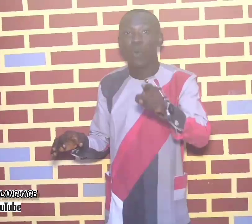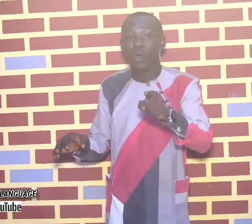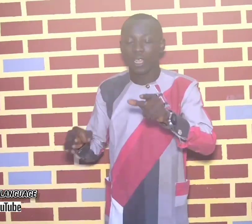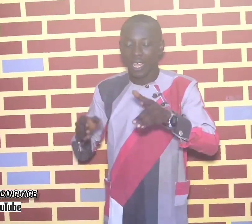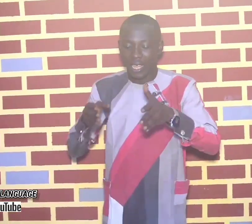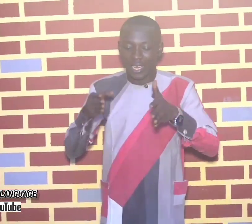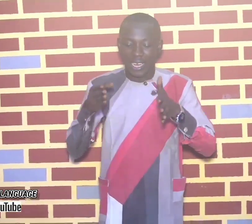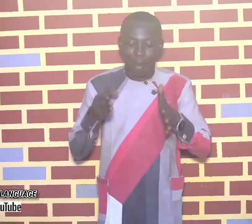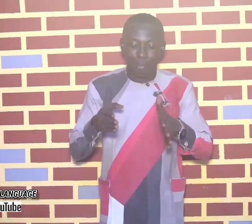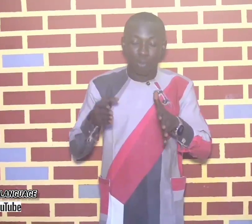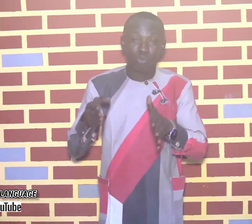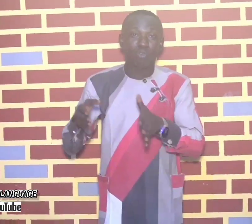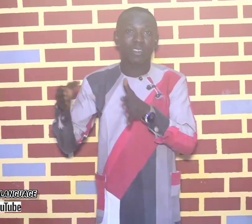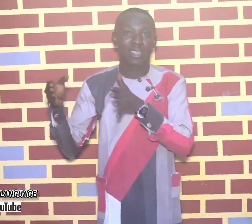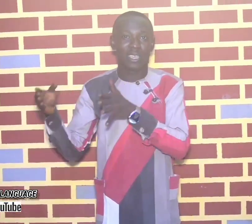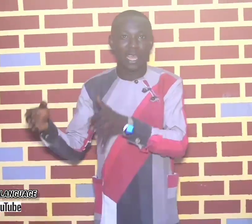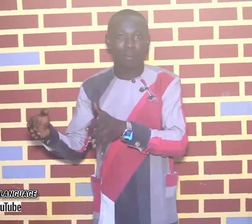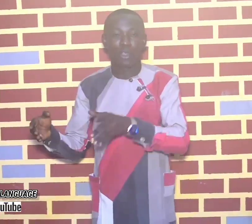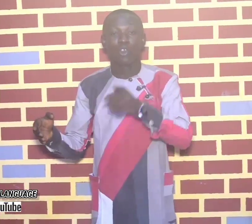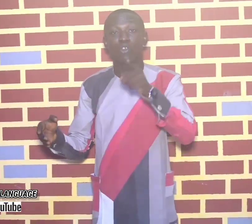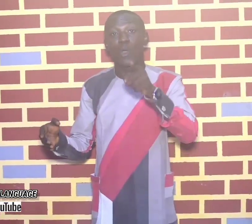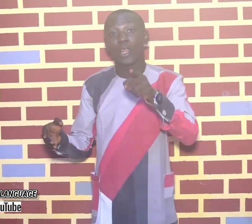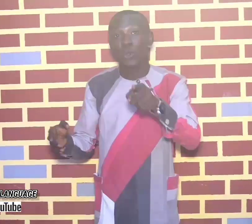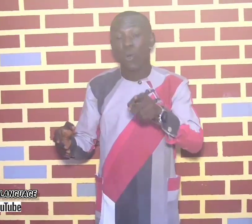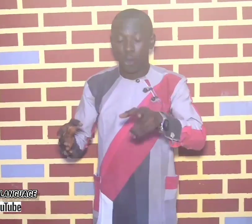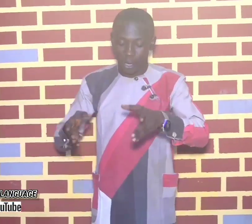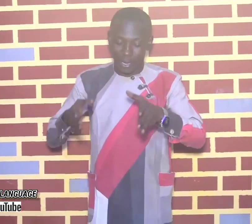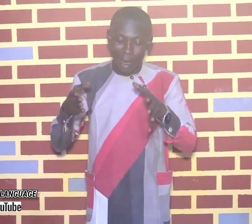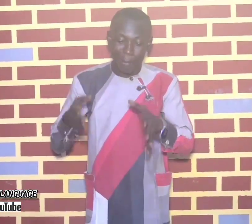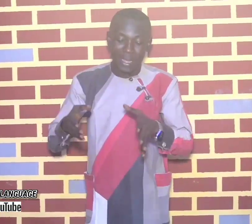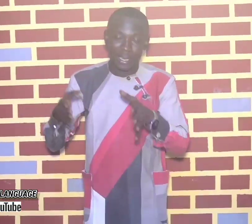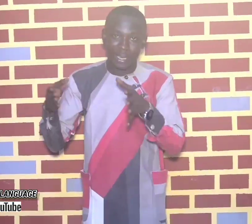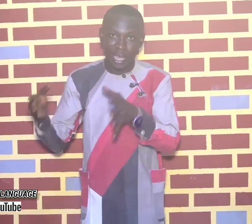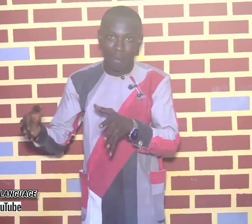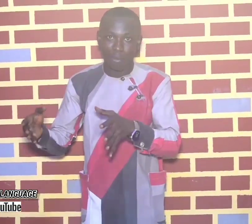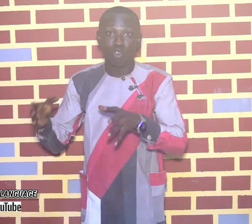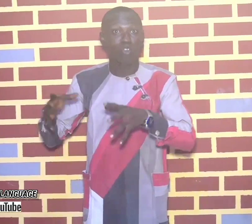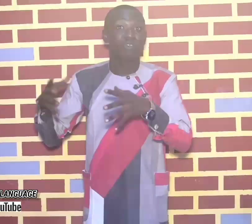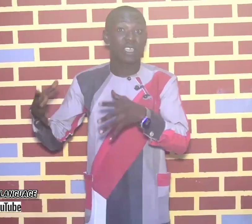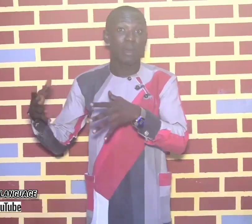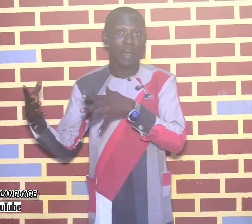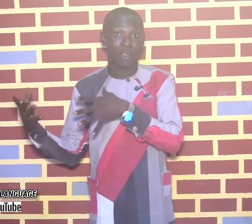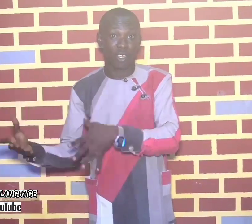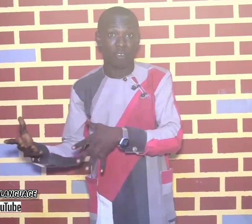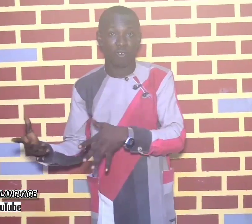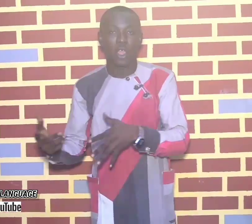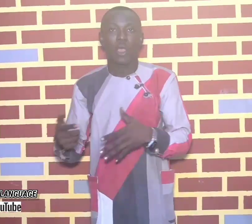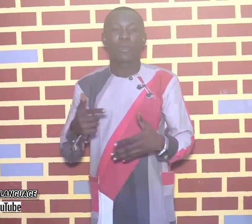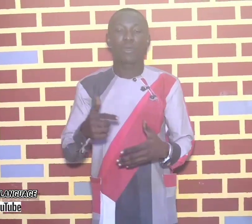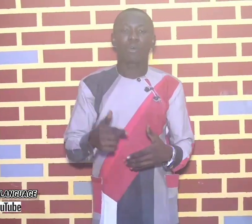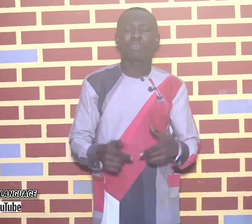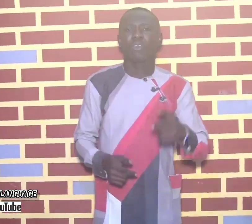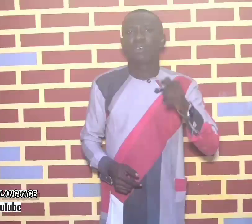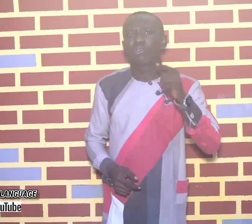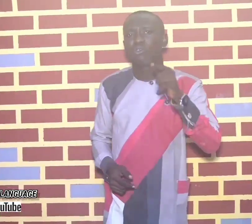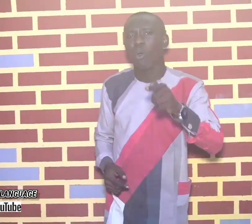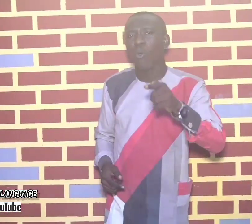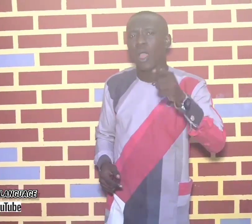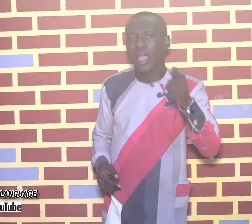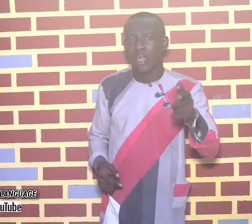one that produced the name. You are the one that made the name. You choose the name by yourself, because someone